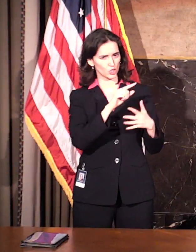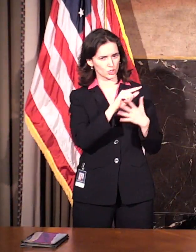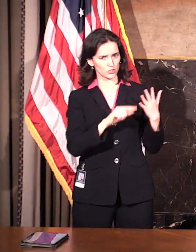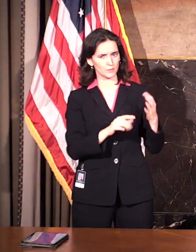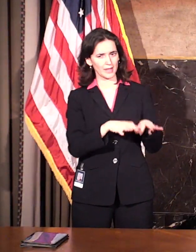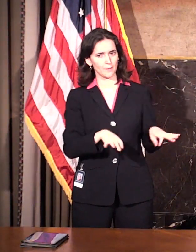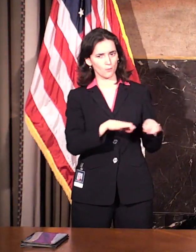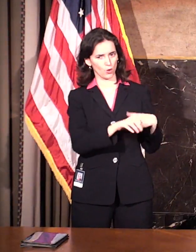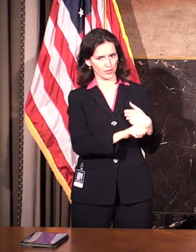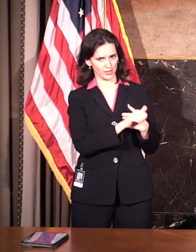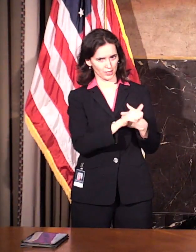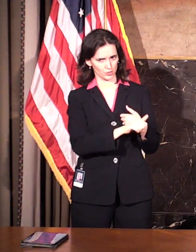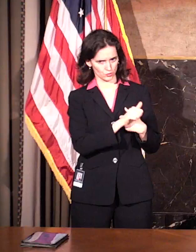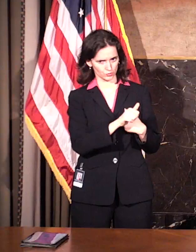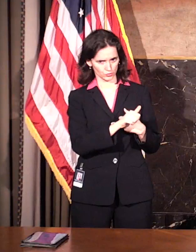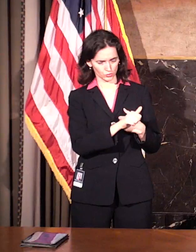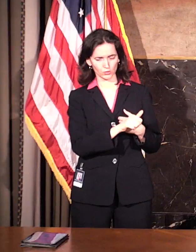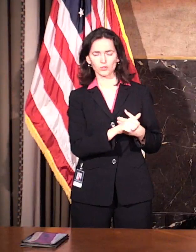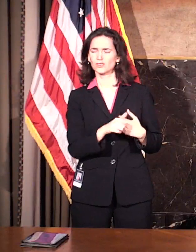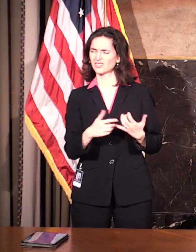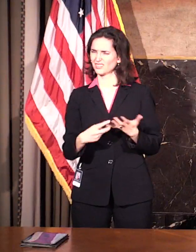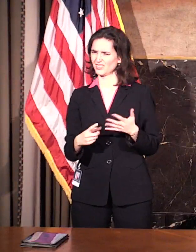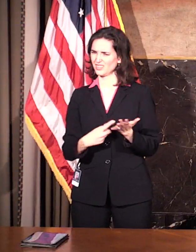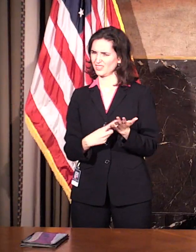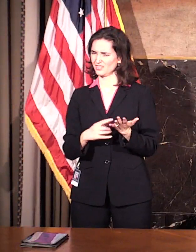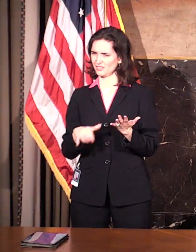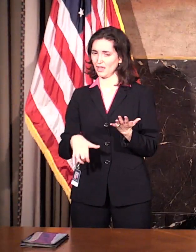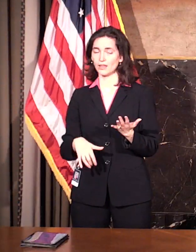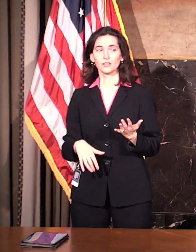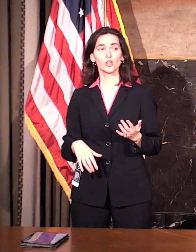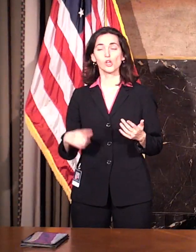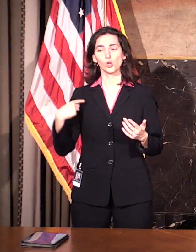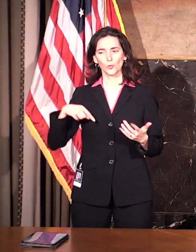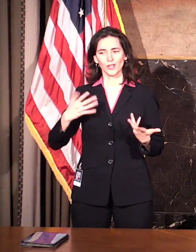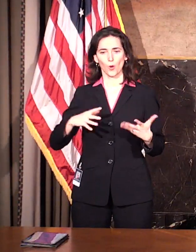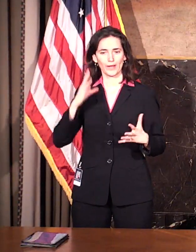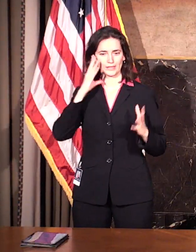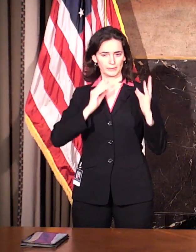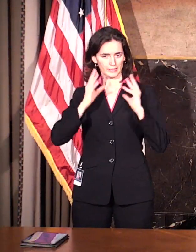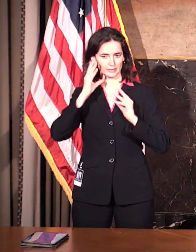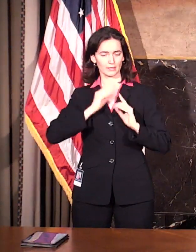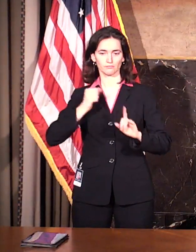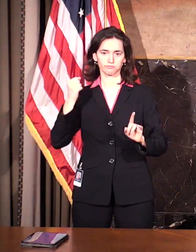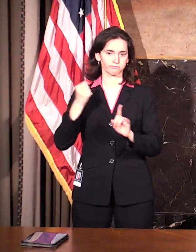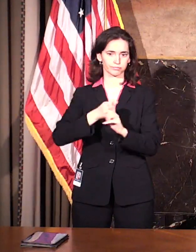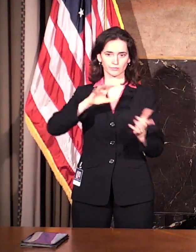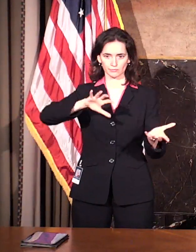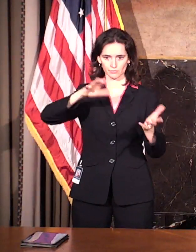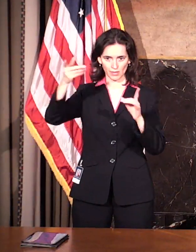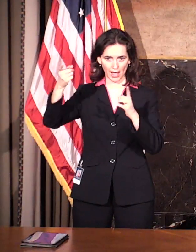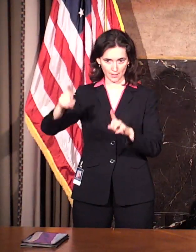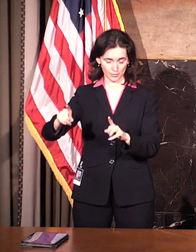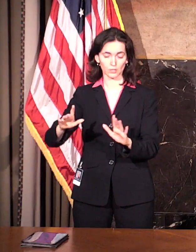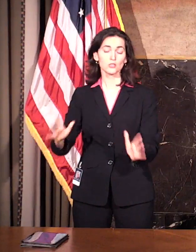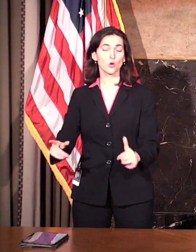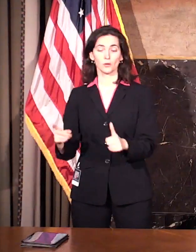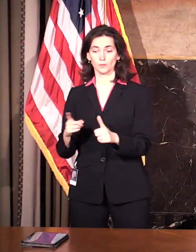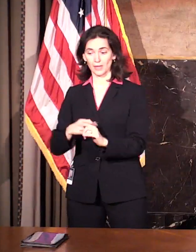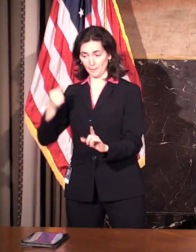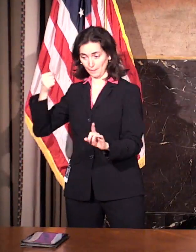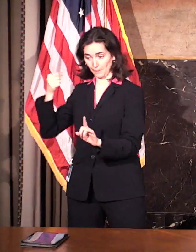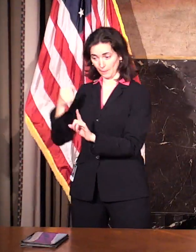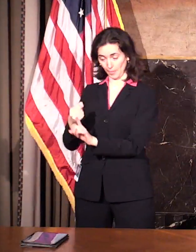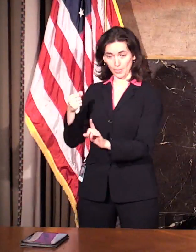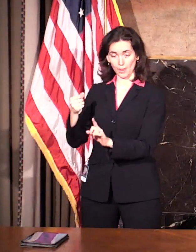we see with disasters, and we certainly have our experience with those, there's the disaster itself, and then there are other